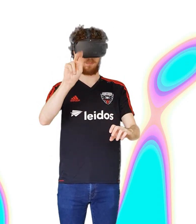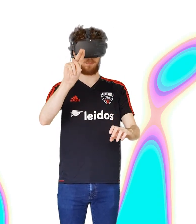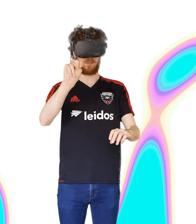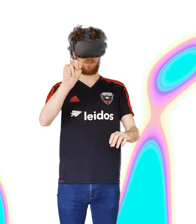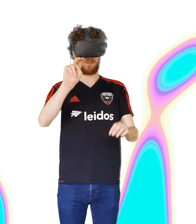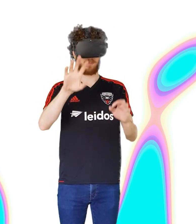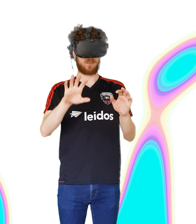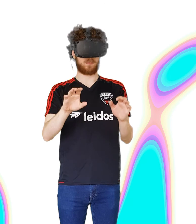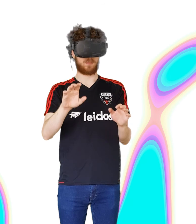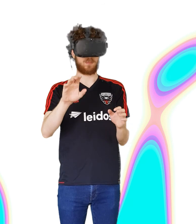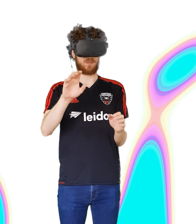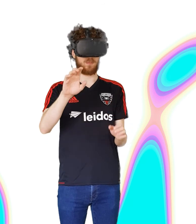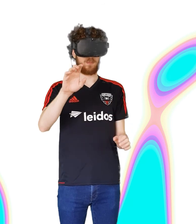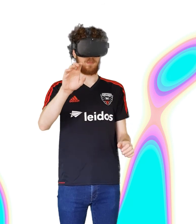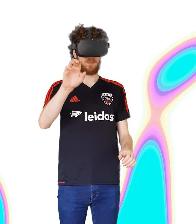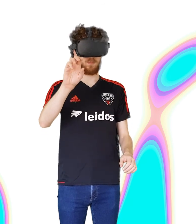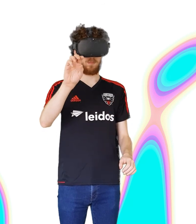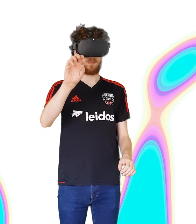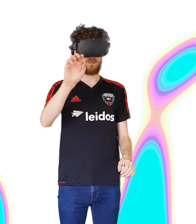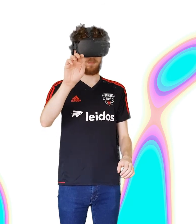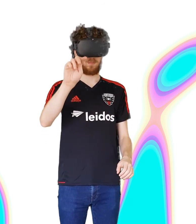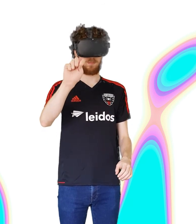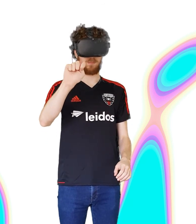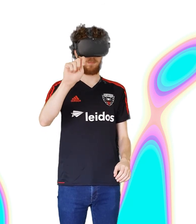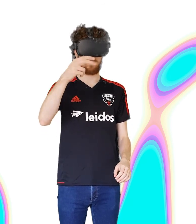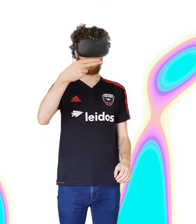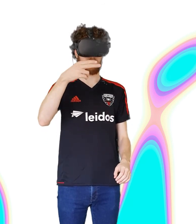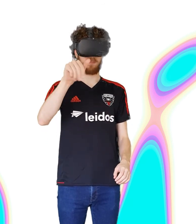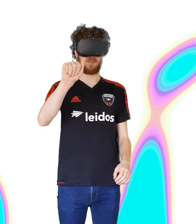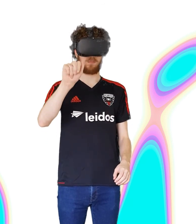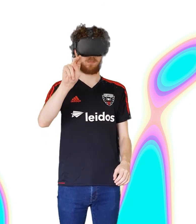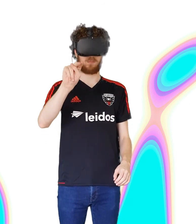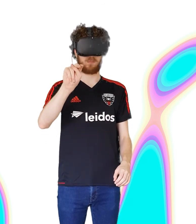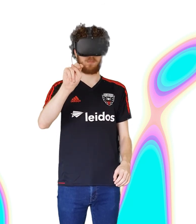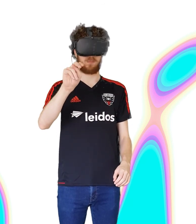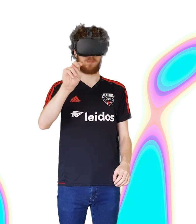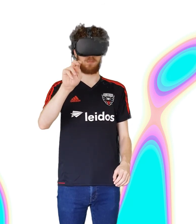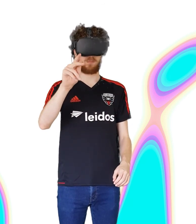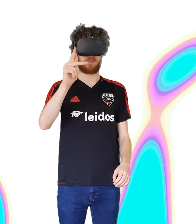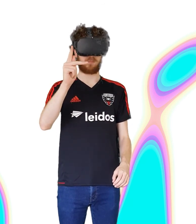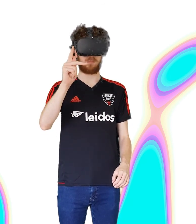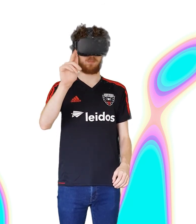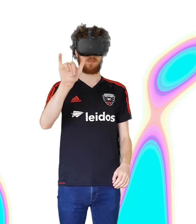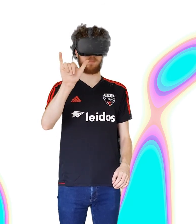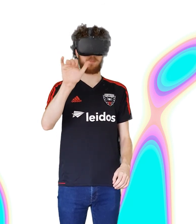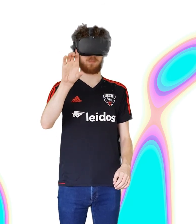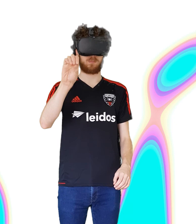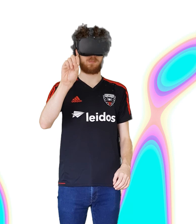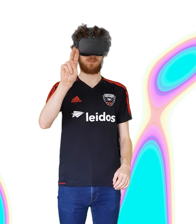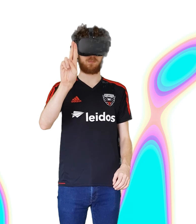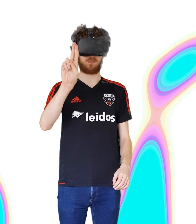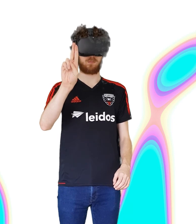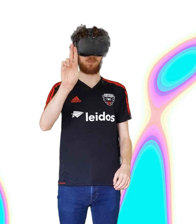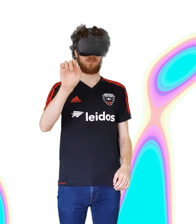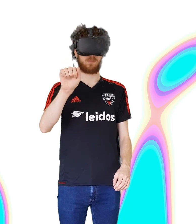to make an impact for some players. ASL Fingerspeller turned out to be a pretty handy tool, so I hope you can play my game